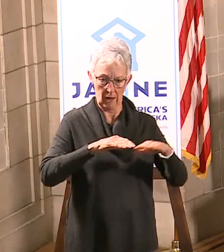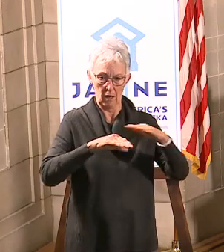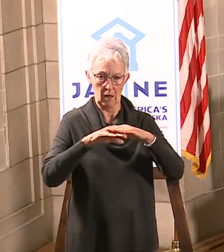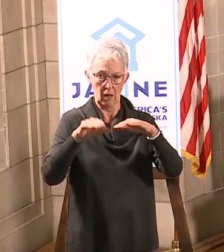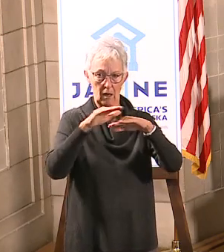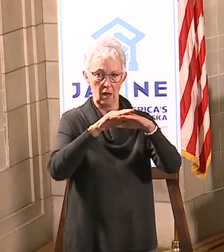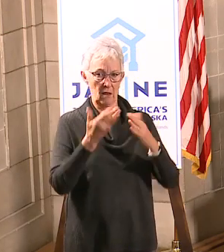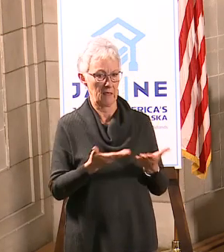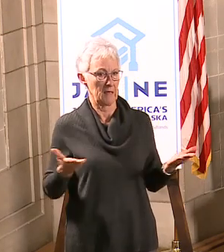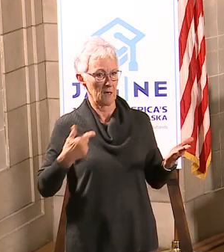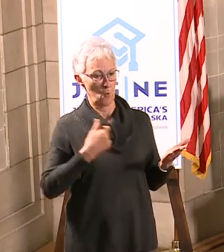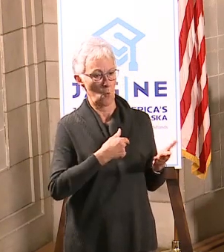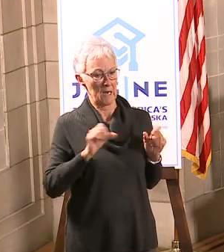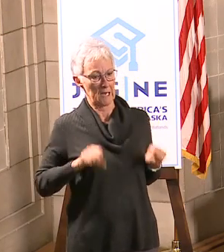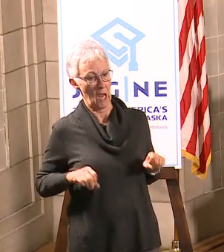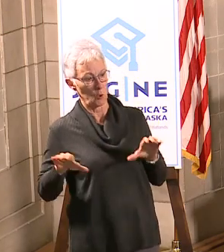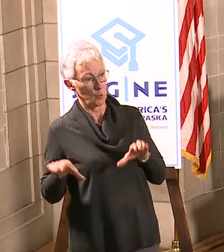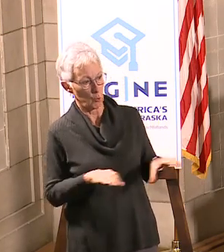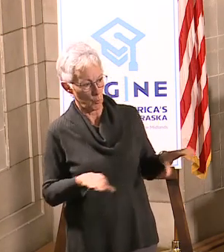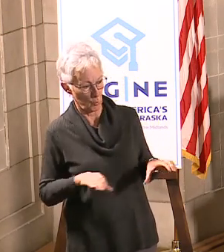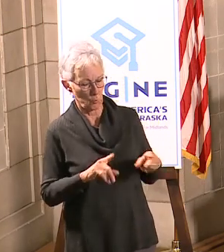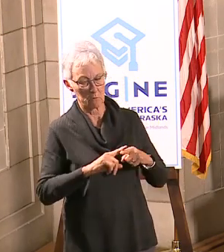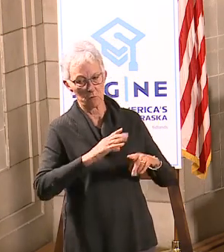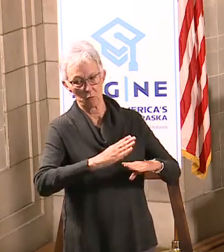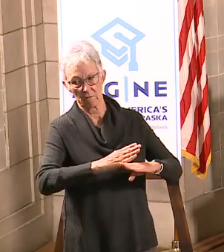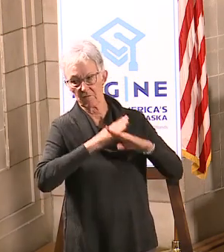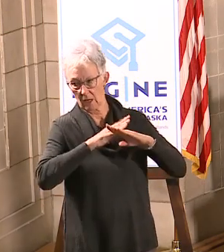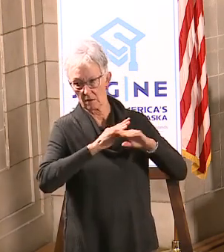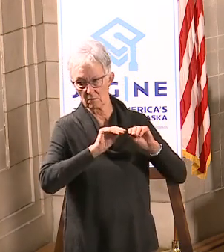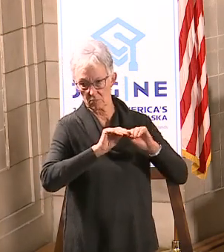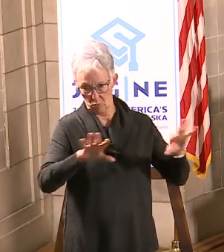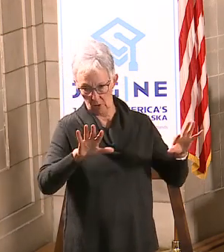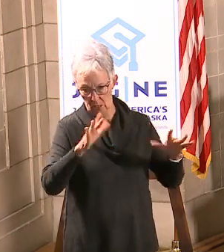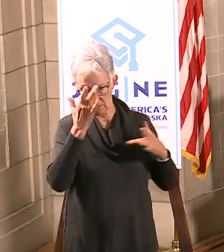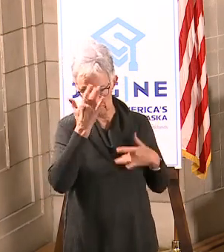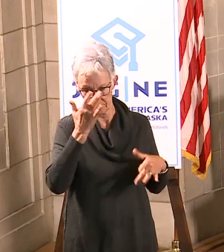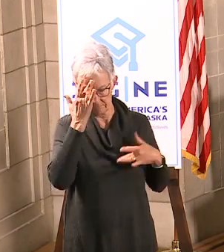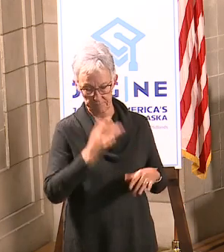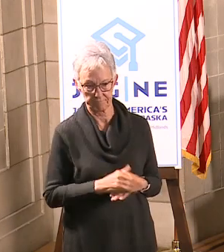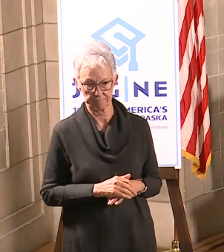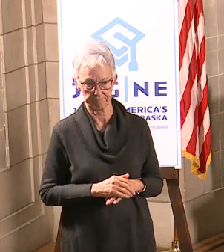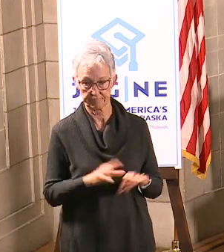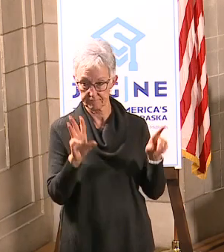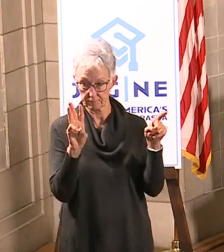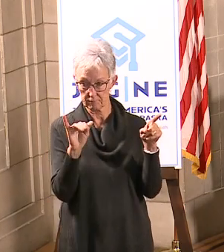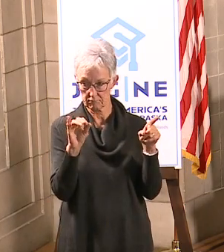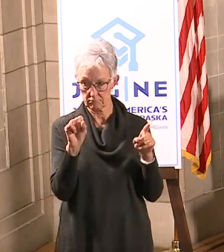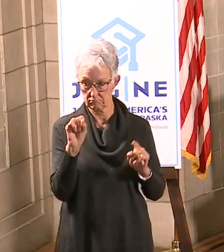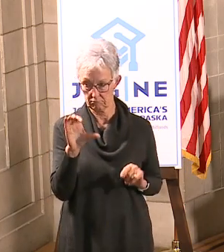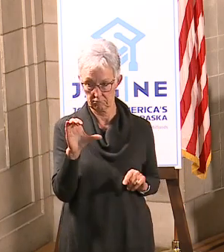steps we can take that will help us slow the spread of the virus. So, for example, Wisconsin has had